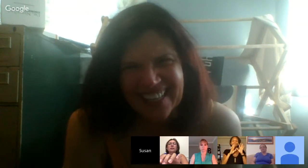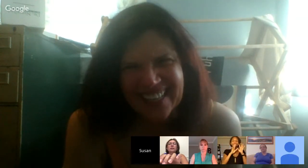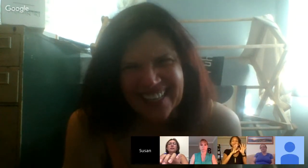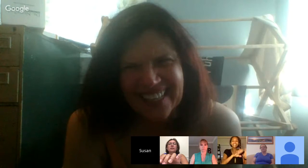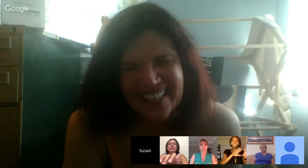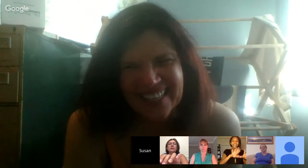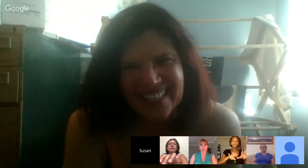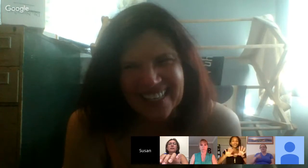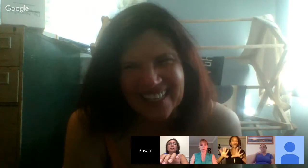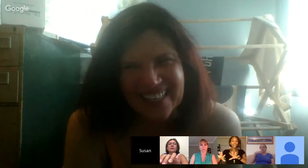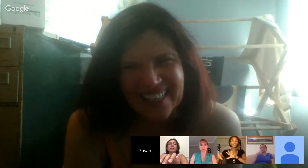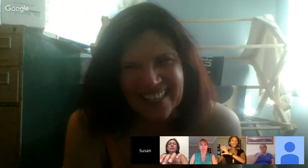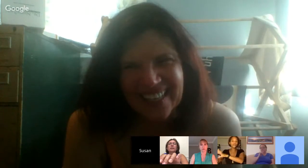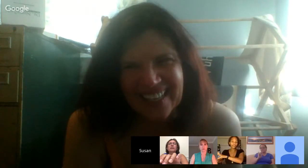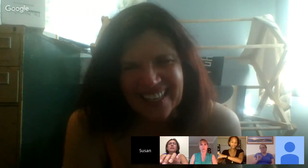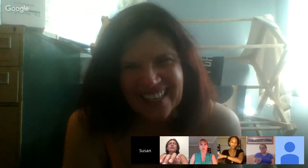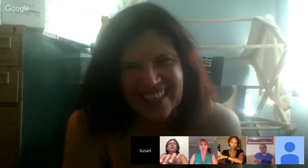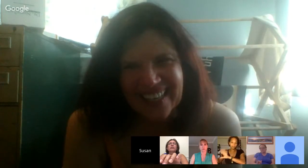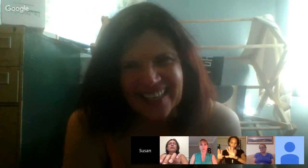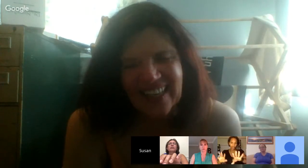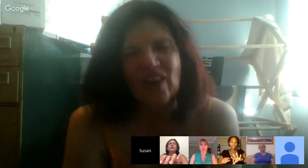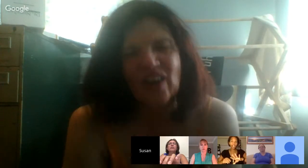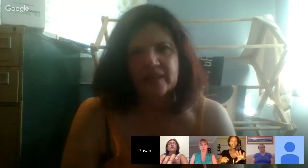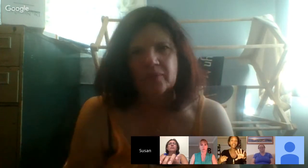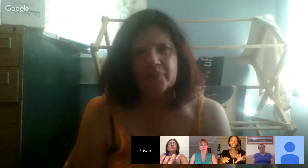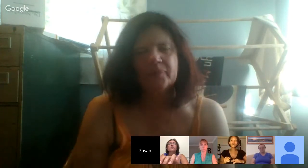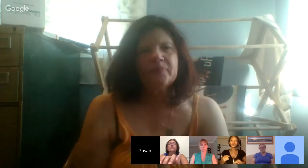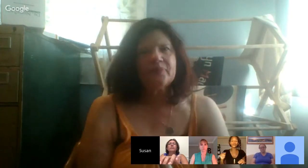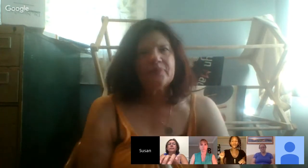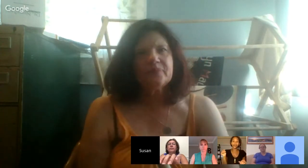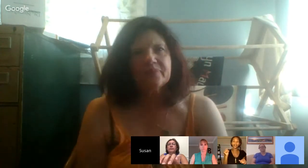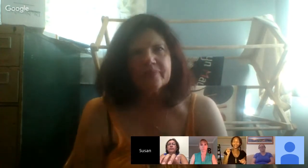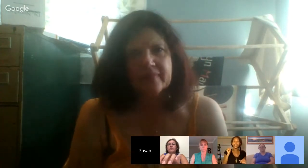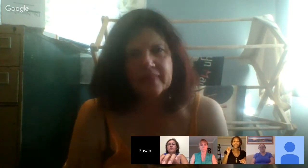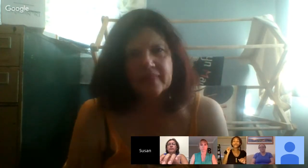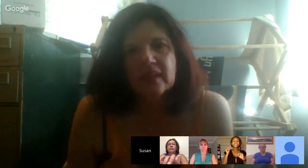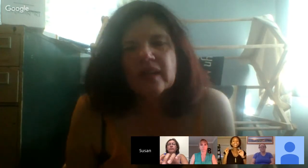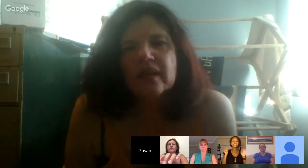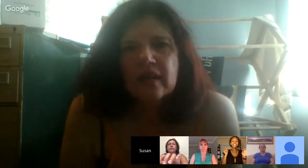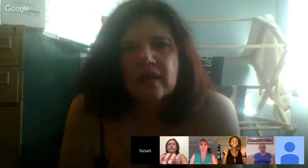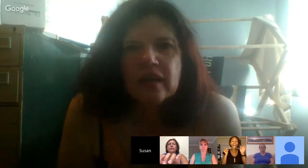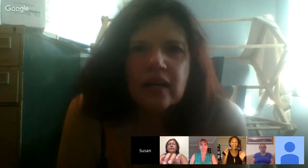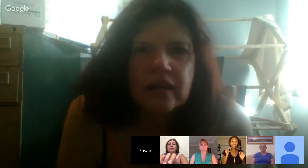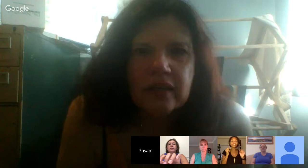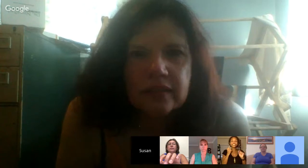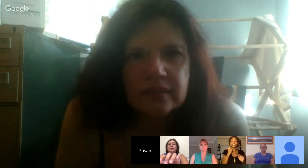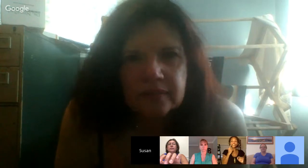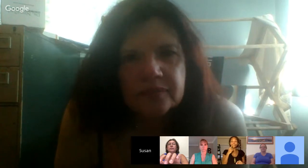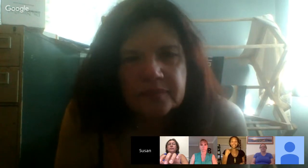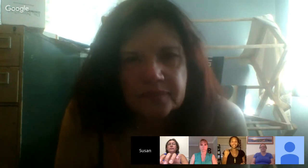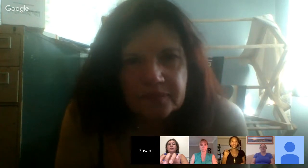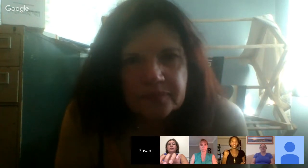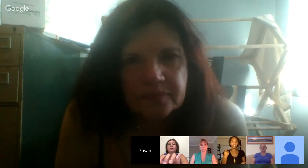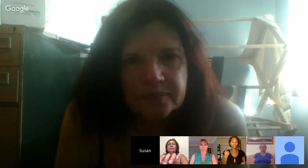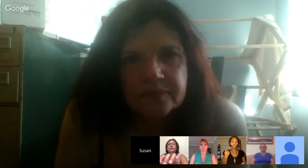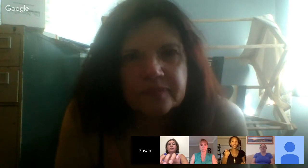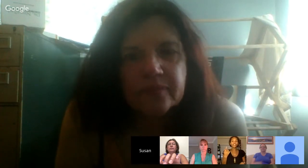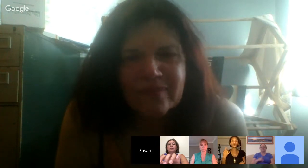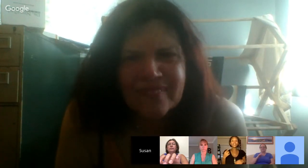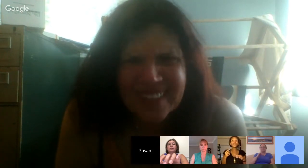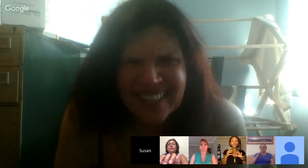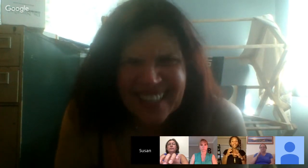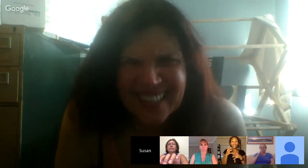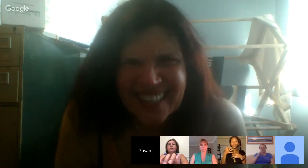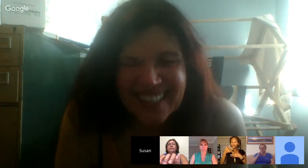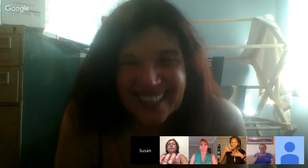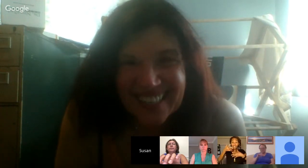we maintain the way you do it. Okay. And I'll tell you why. He is actually circling his finger. So